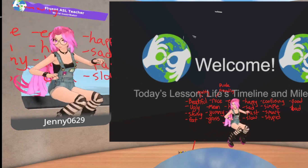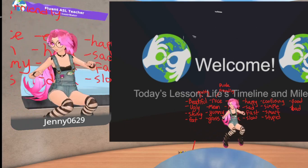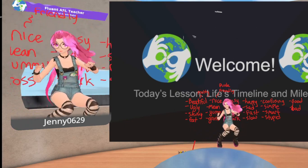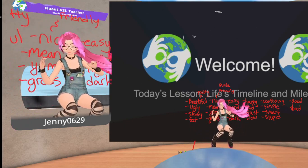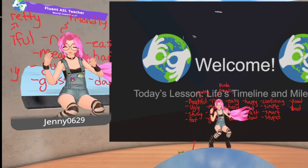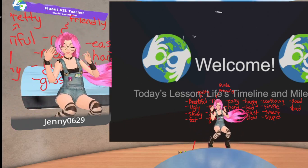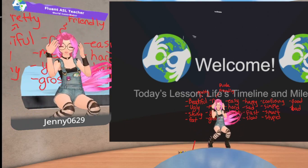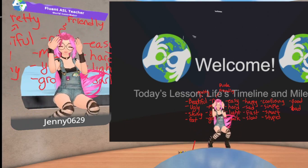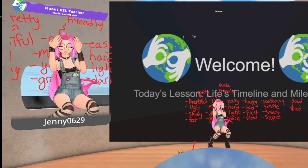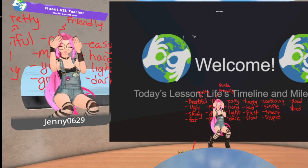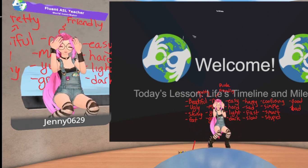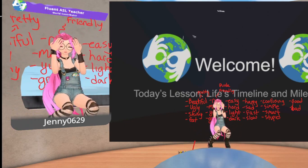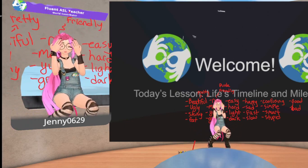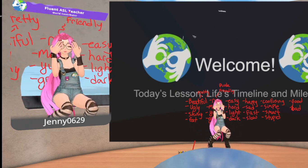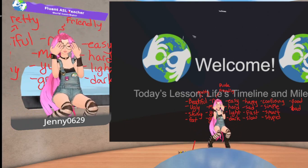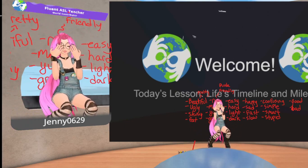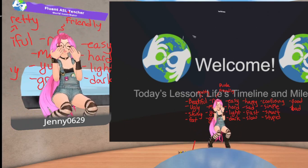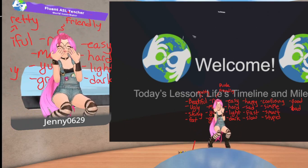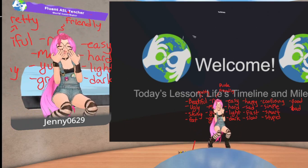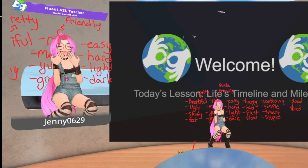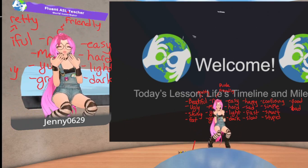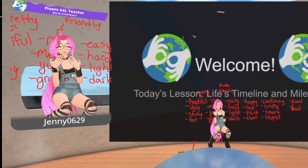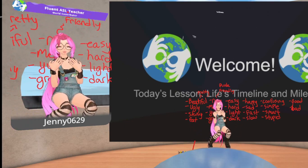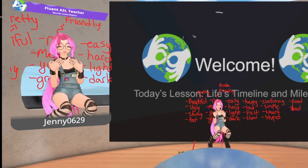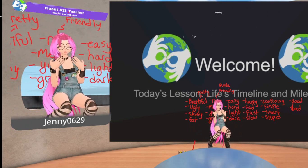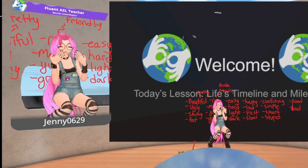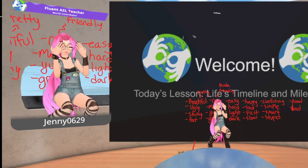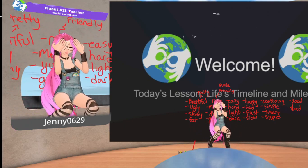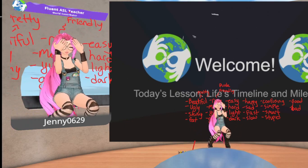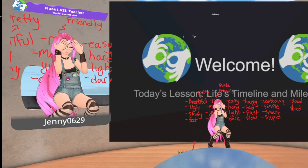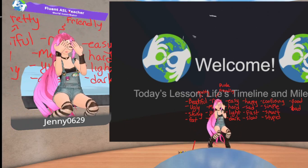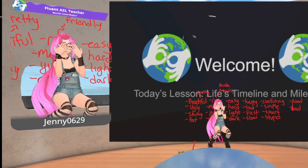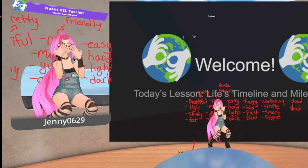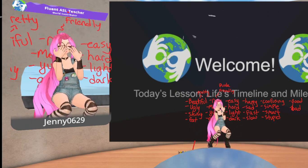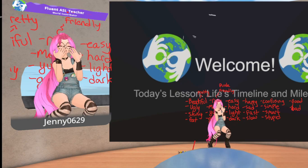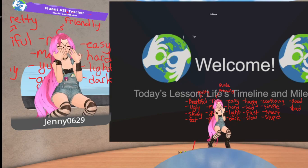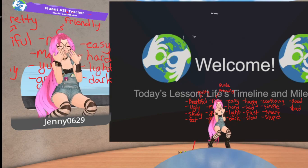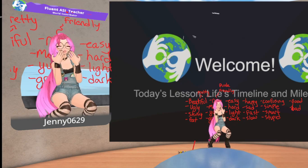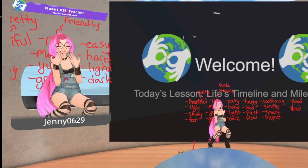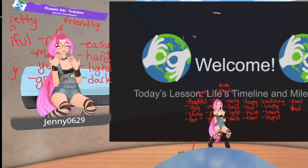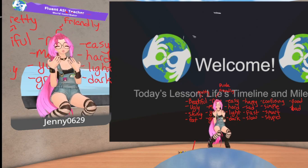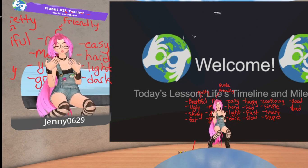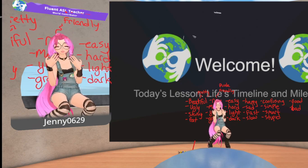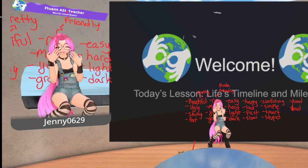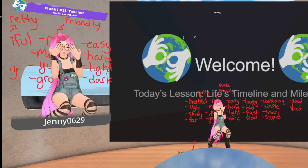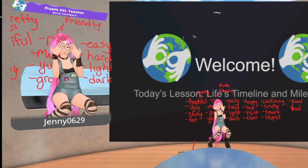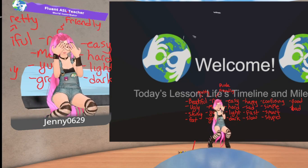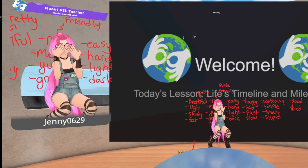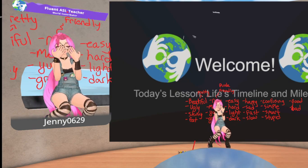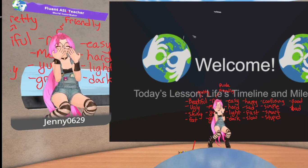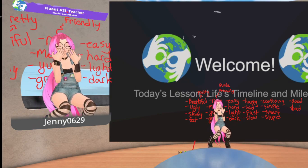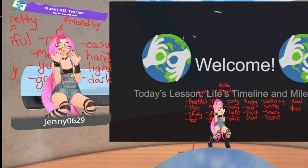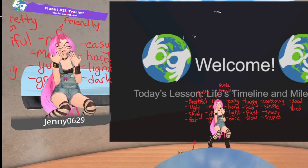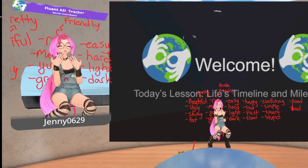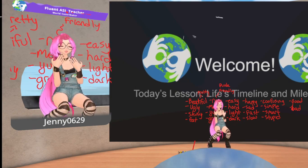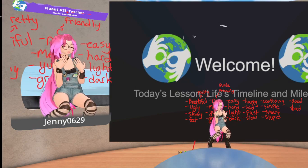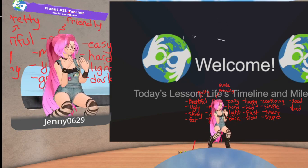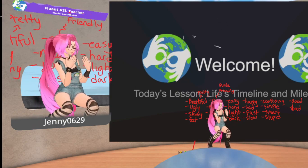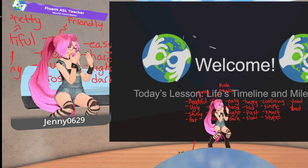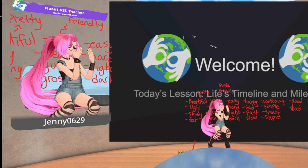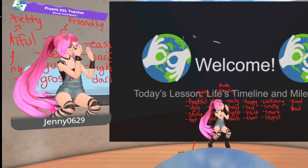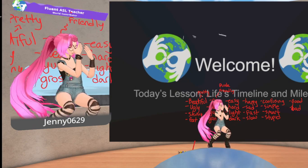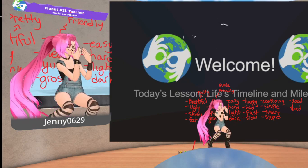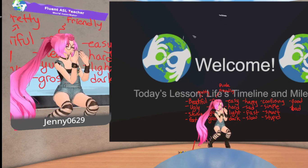sad. If you're sad, you cry, and this is like the sadness washing over you and the